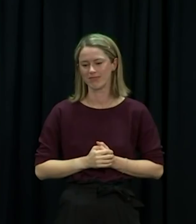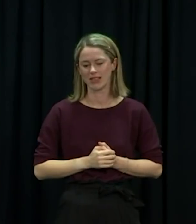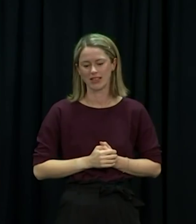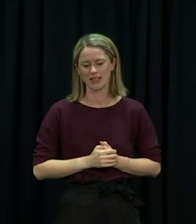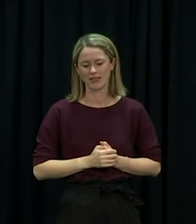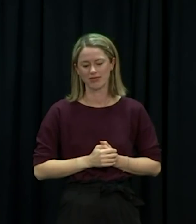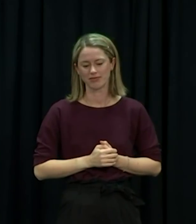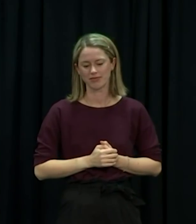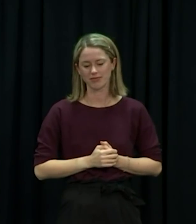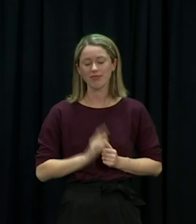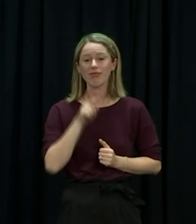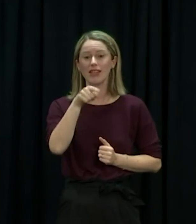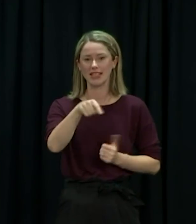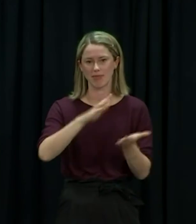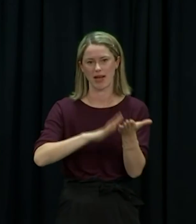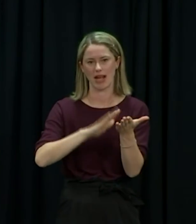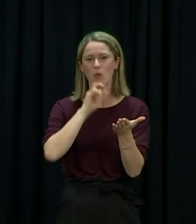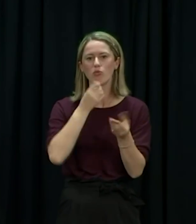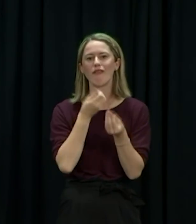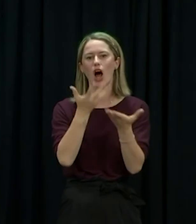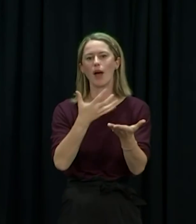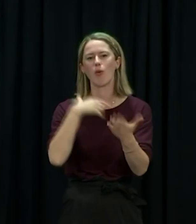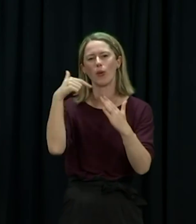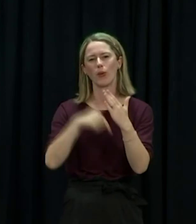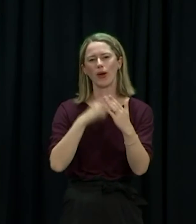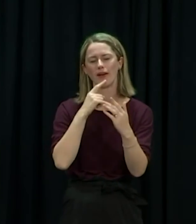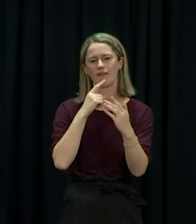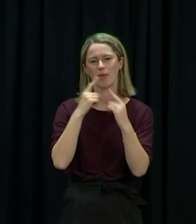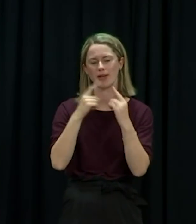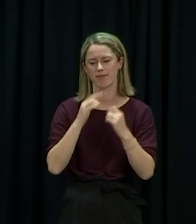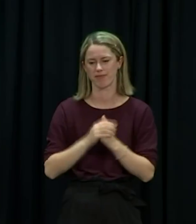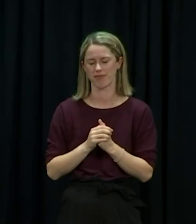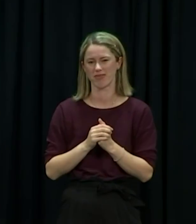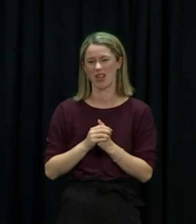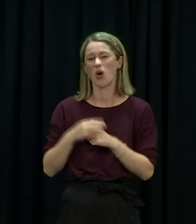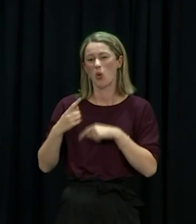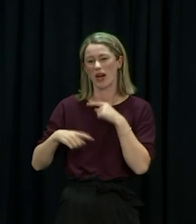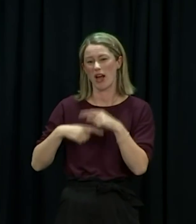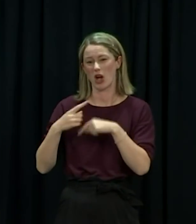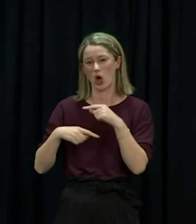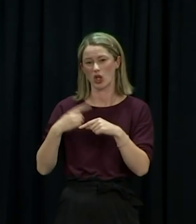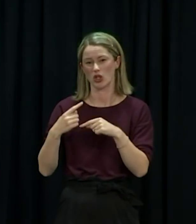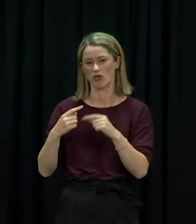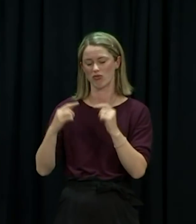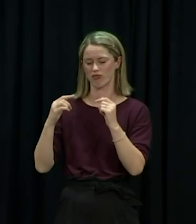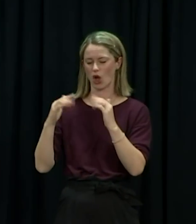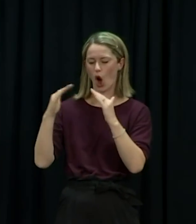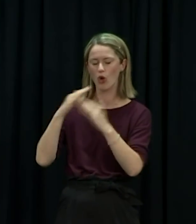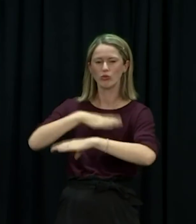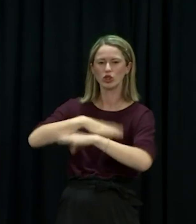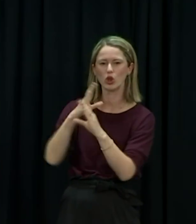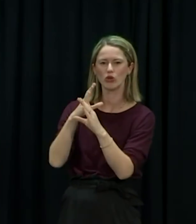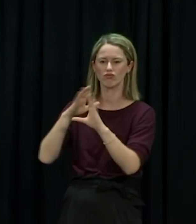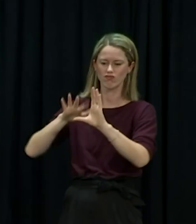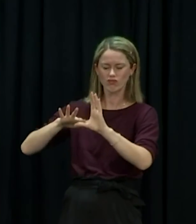will be provided next week. Distance learning will instead recommence at the beginning of Term